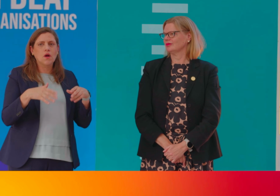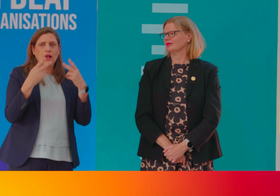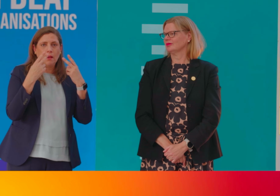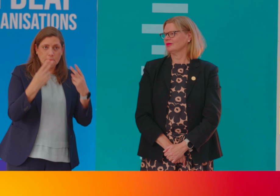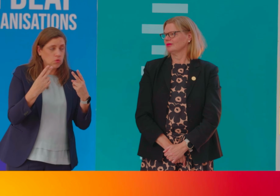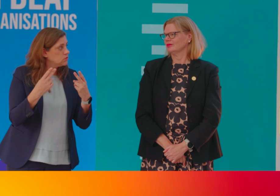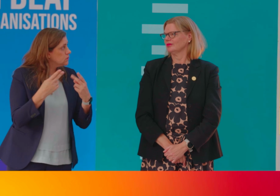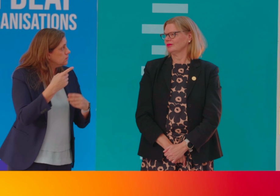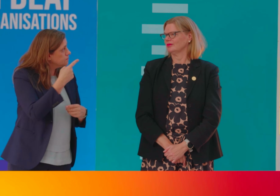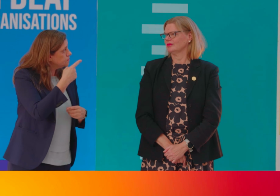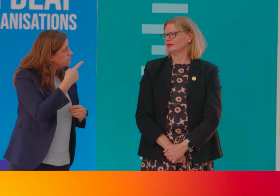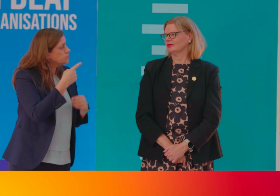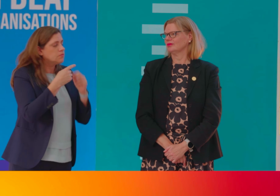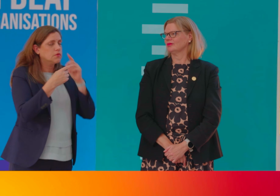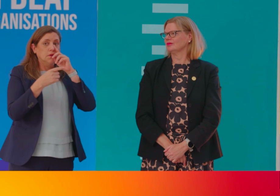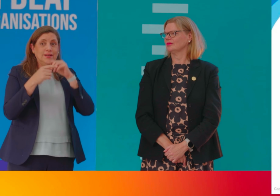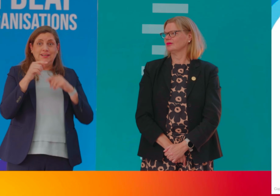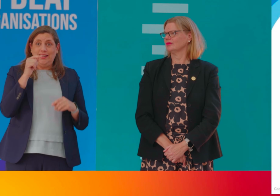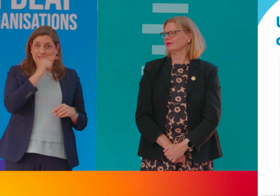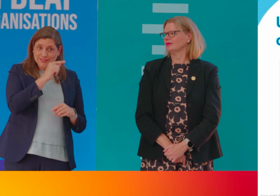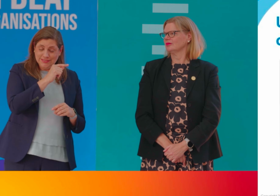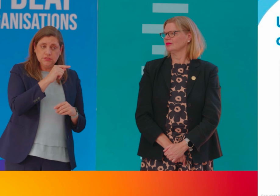30 articles.